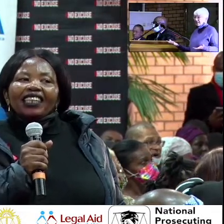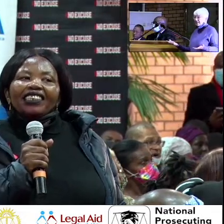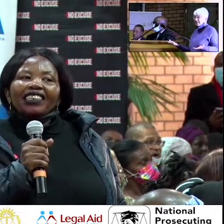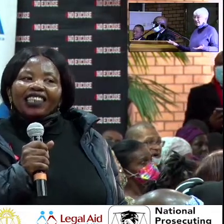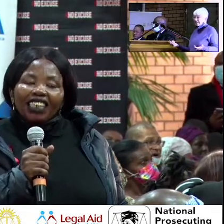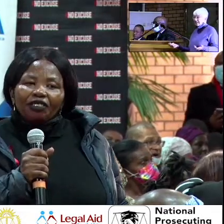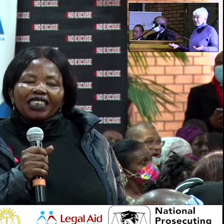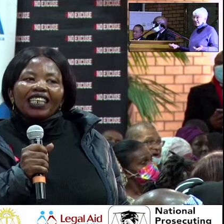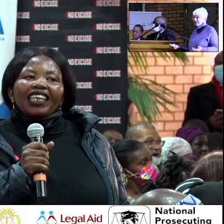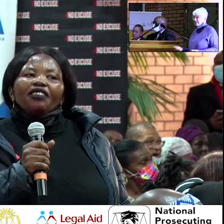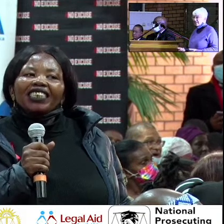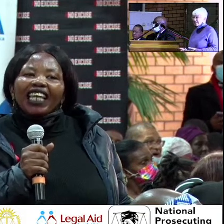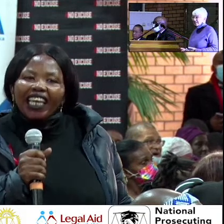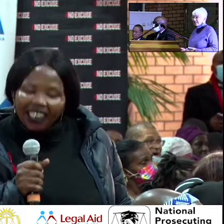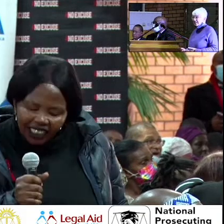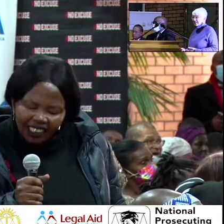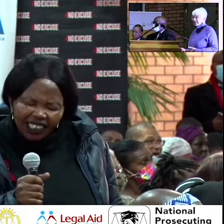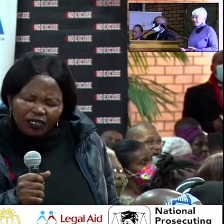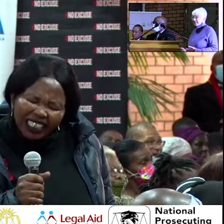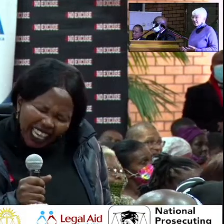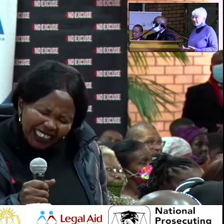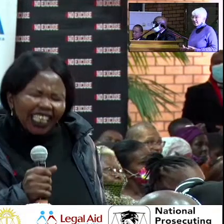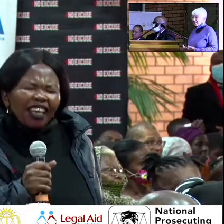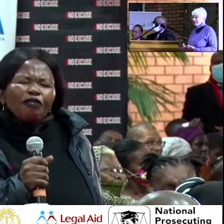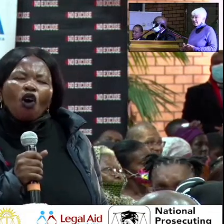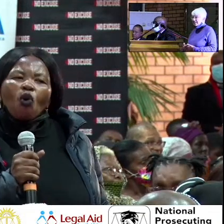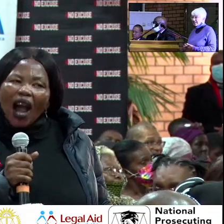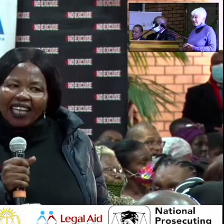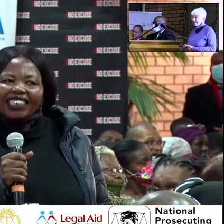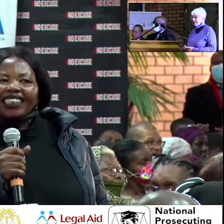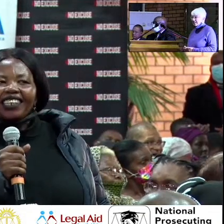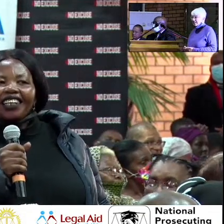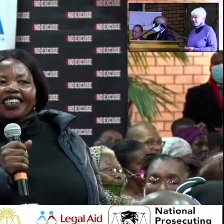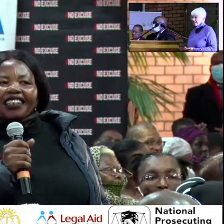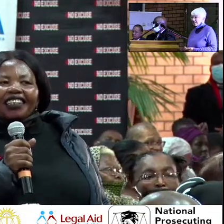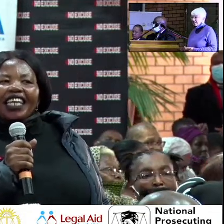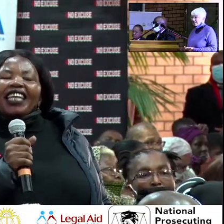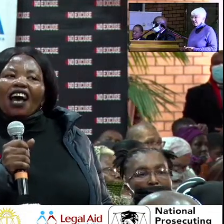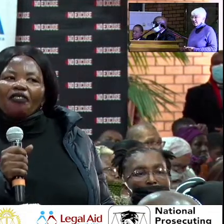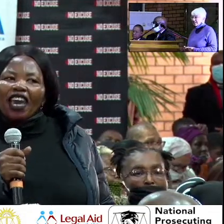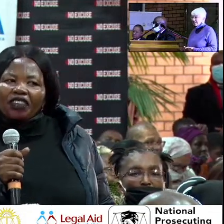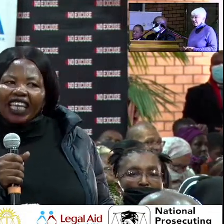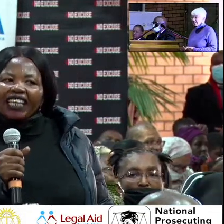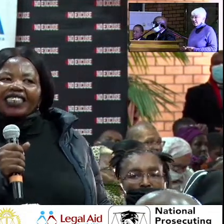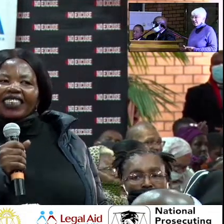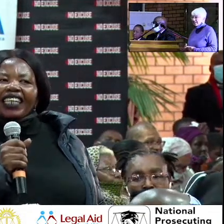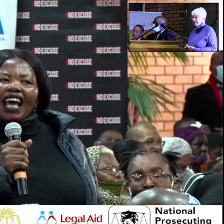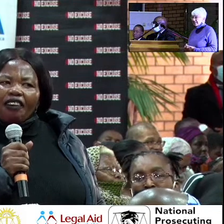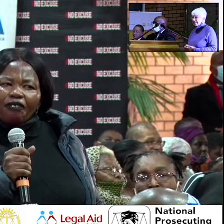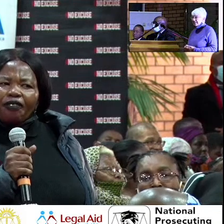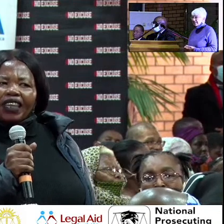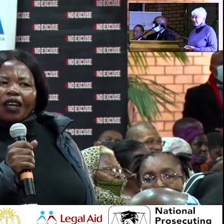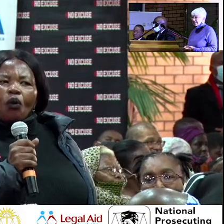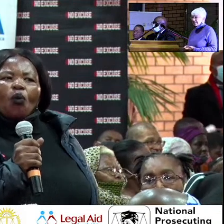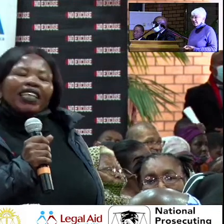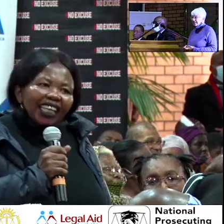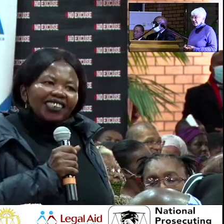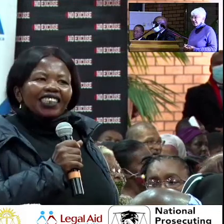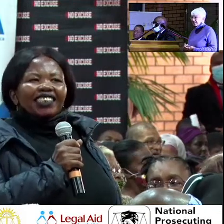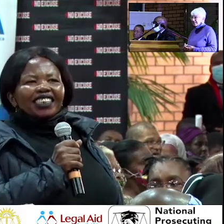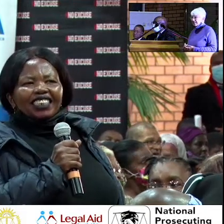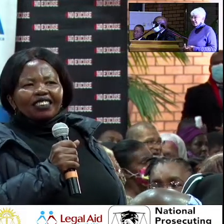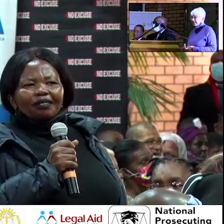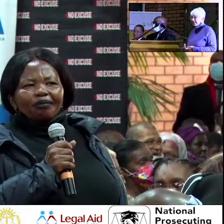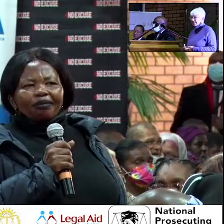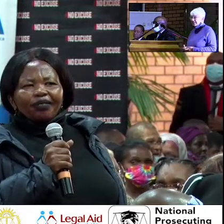The detective is still investigating for what? Enough evidence, enough